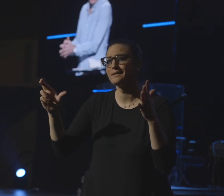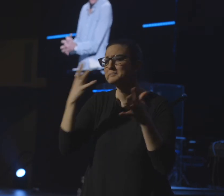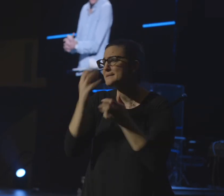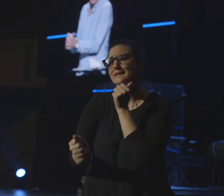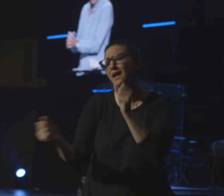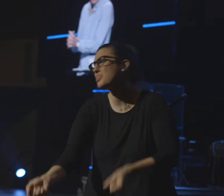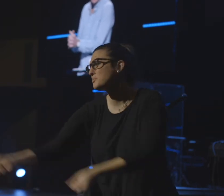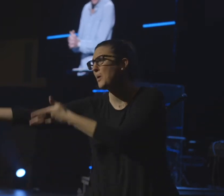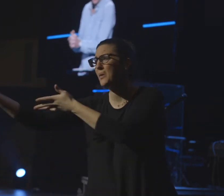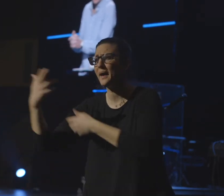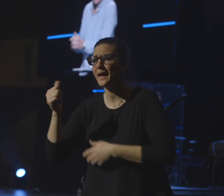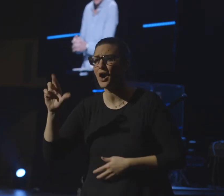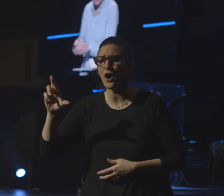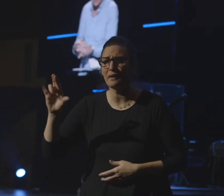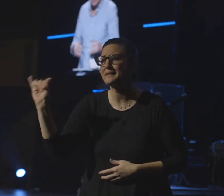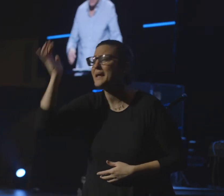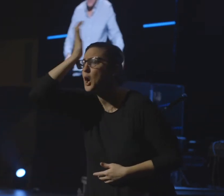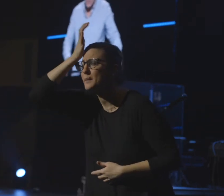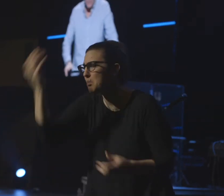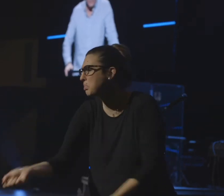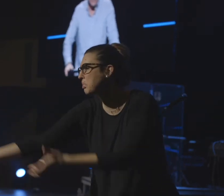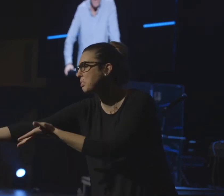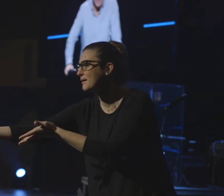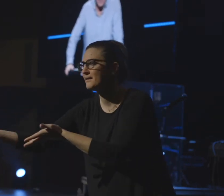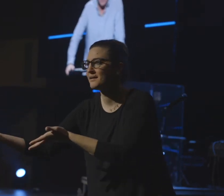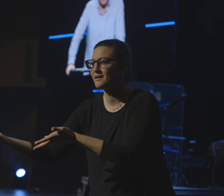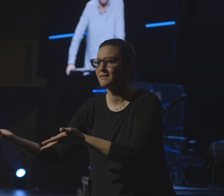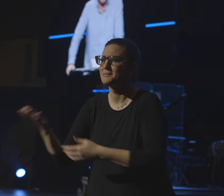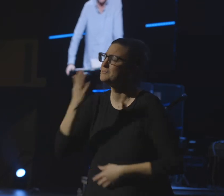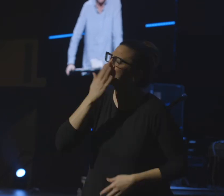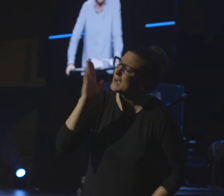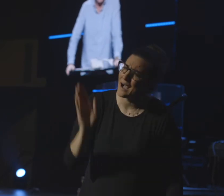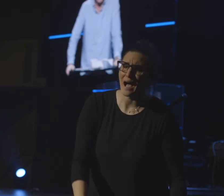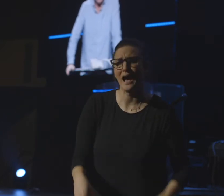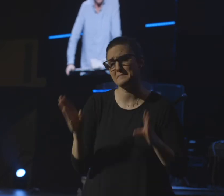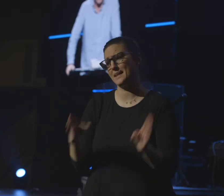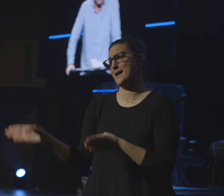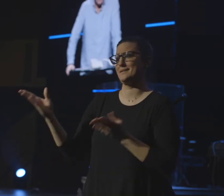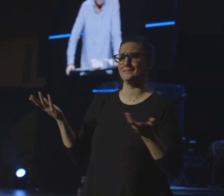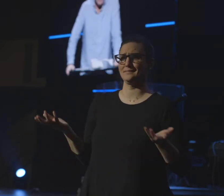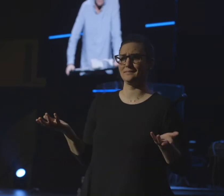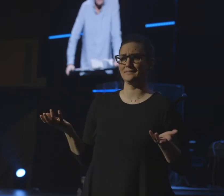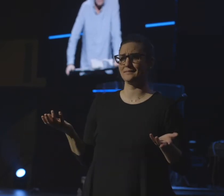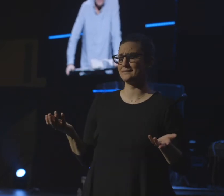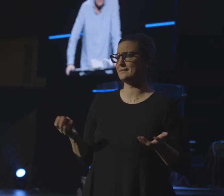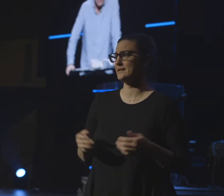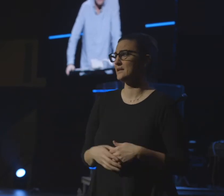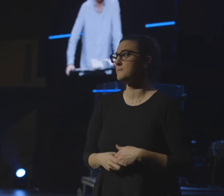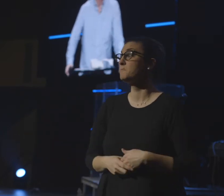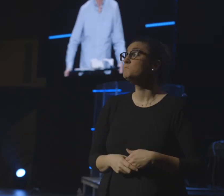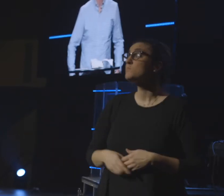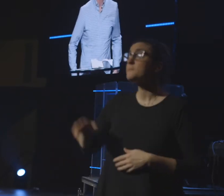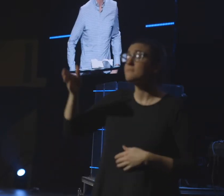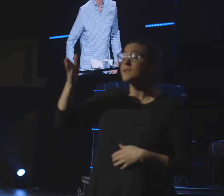right? You know. It's not only for them, but listen, for a lot of people. He will live in hostility toward